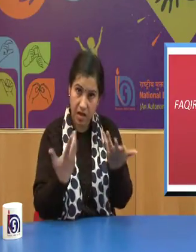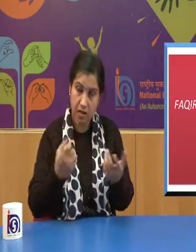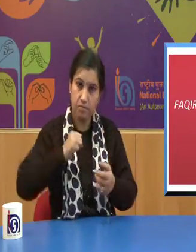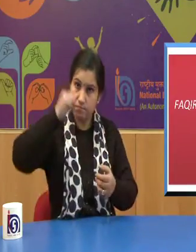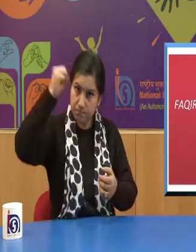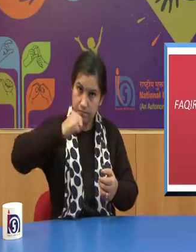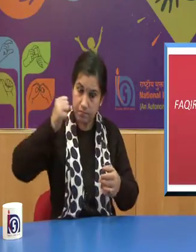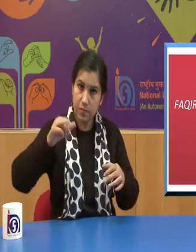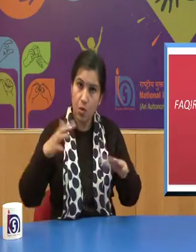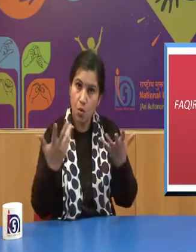movement.